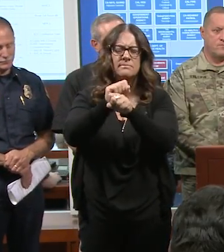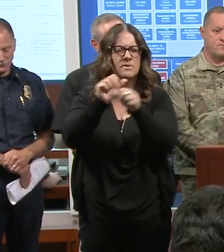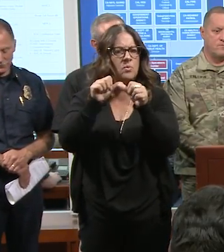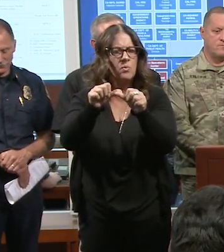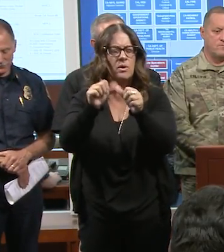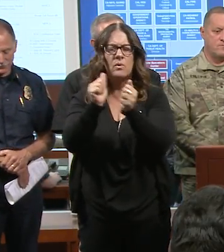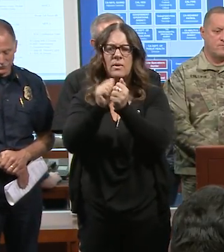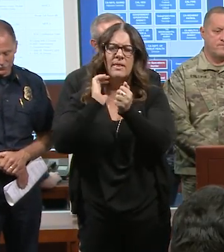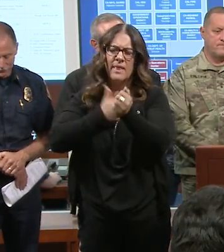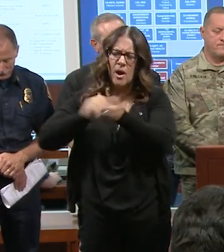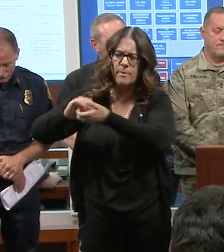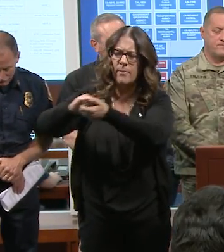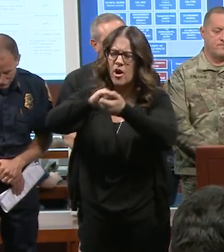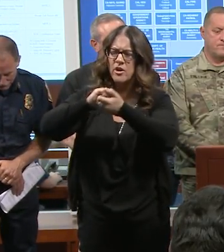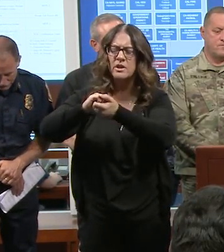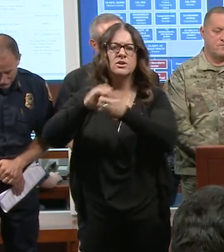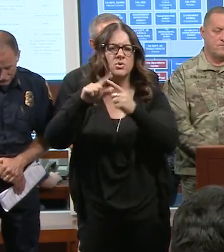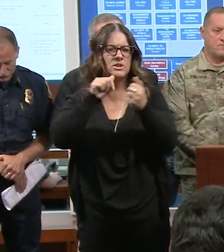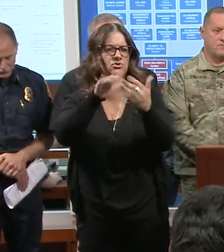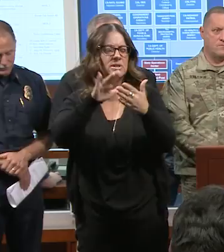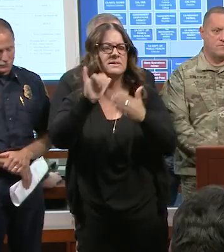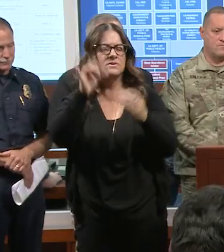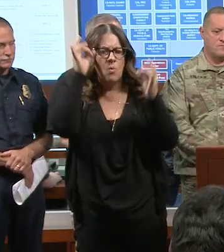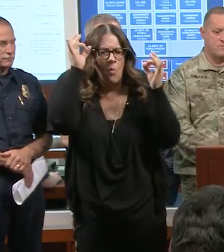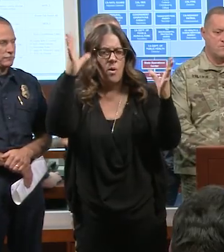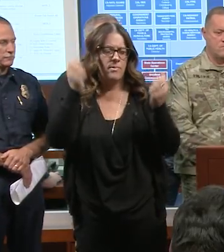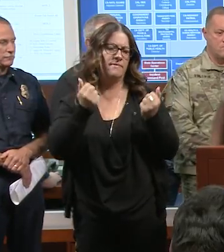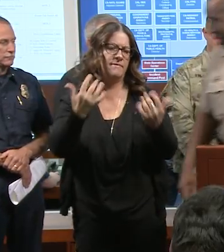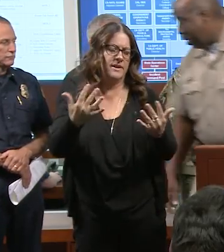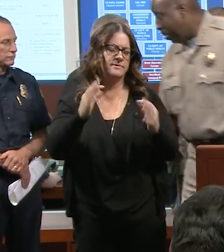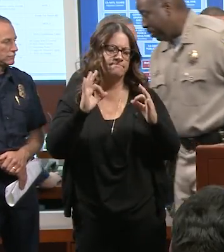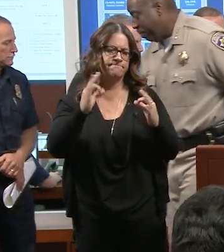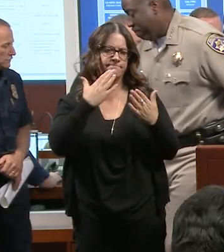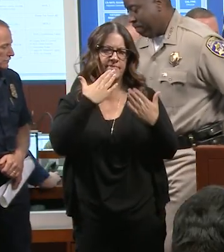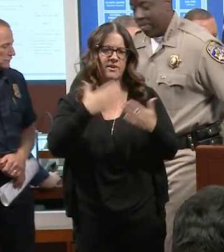this very catastrophic fire. Thank you.